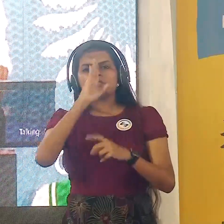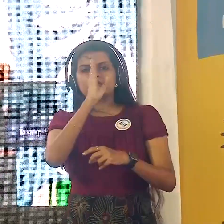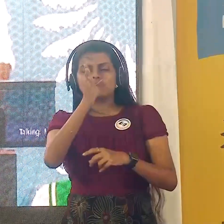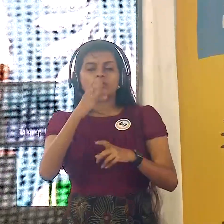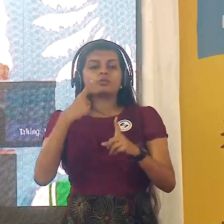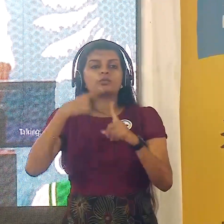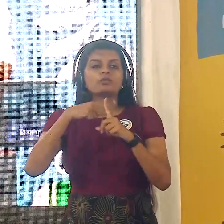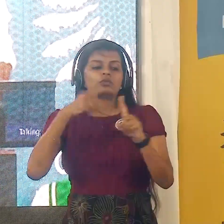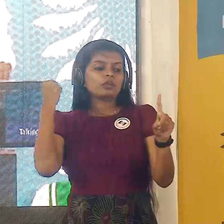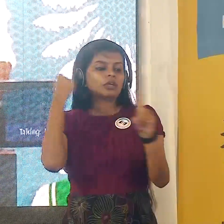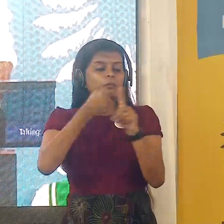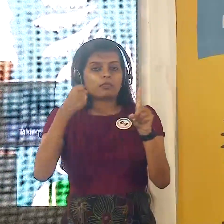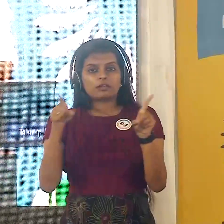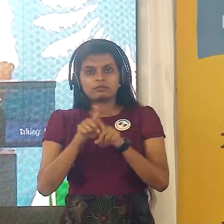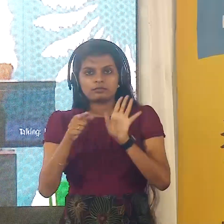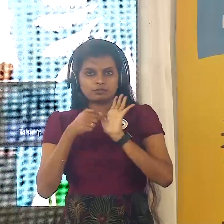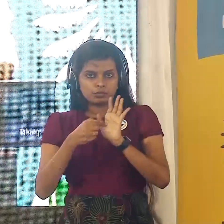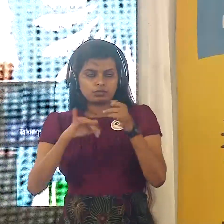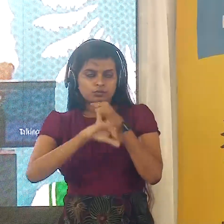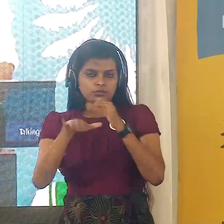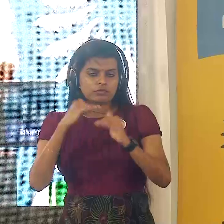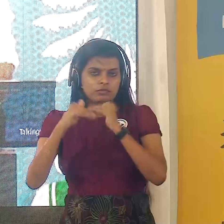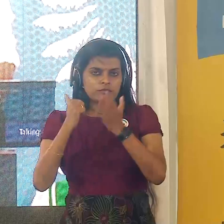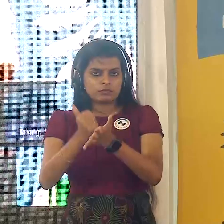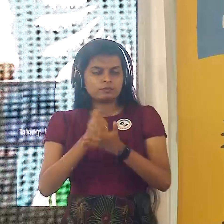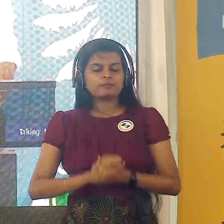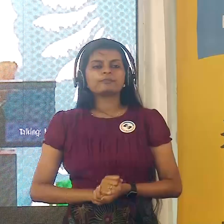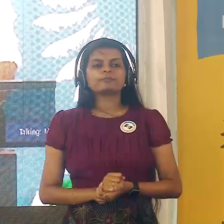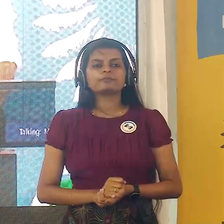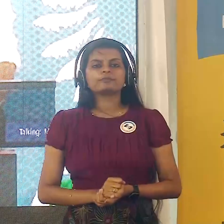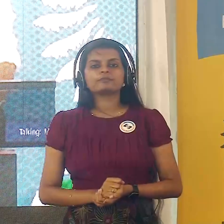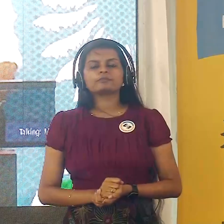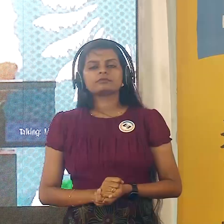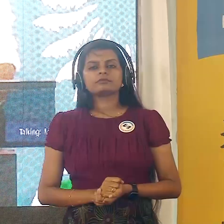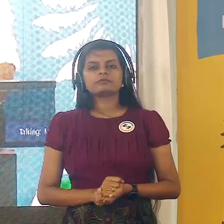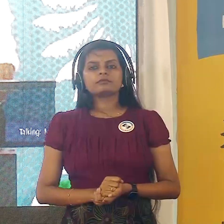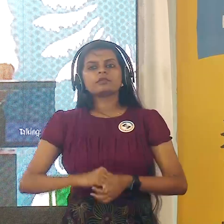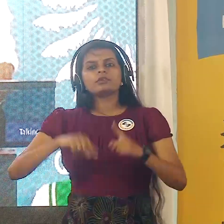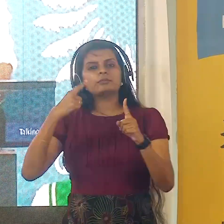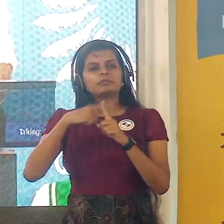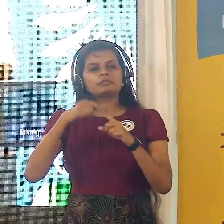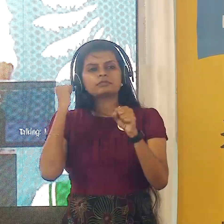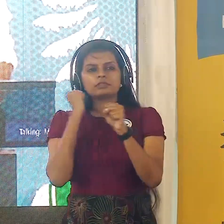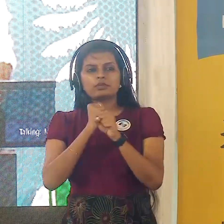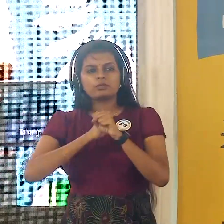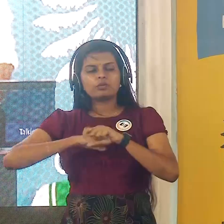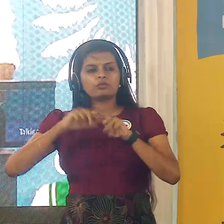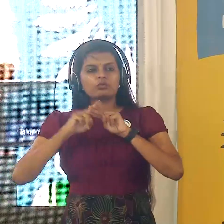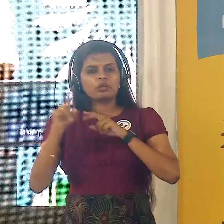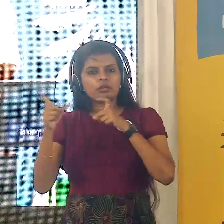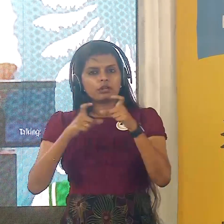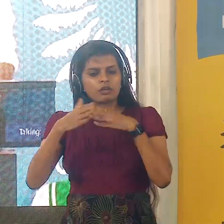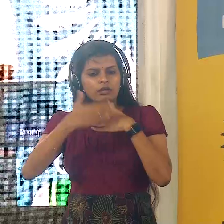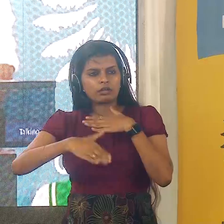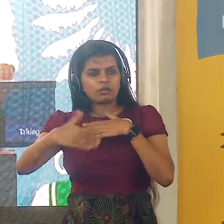effect on social development indicators, and also government can